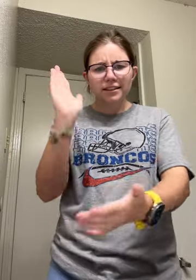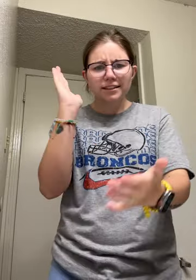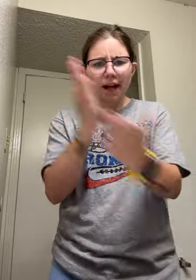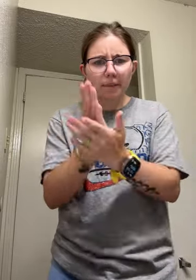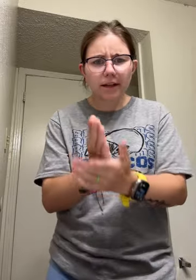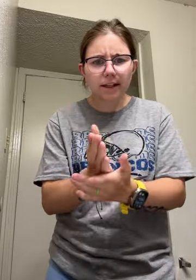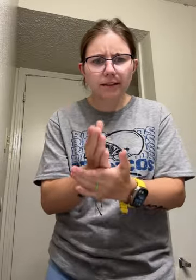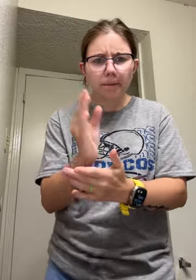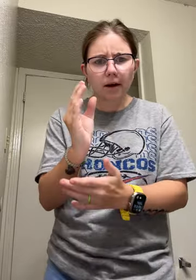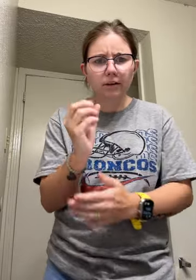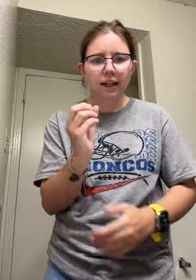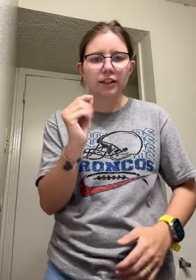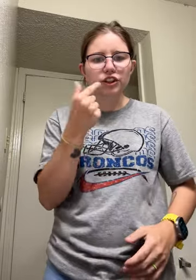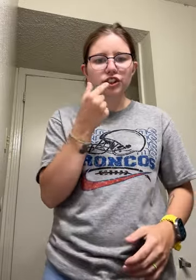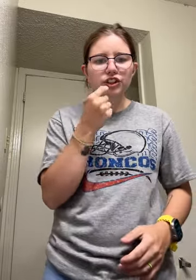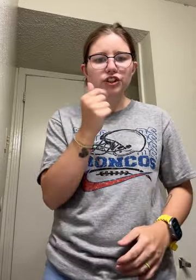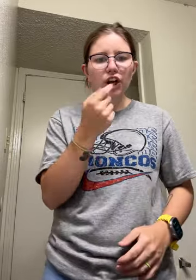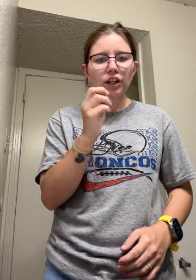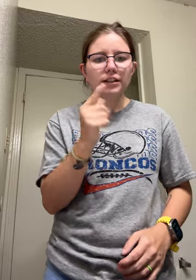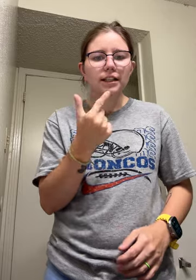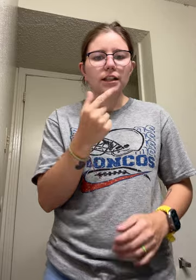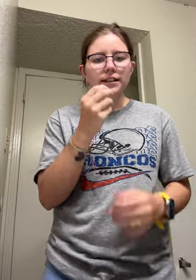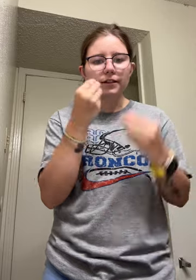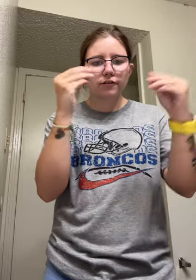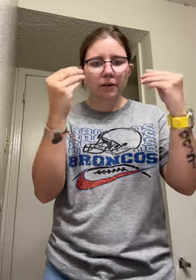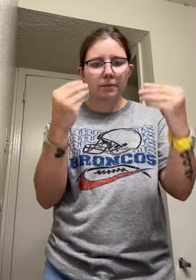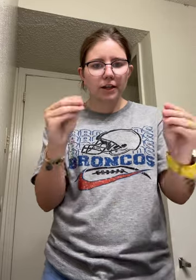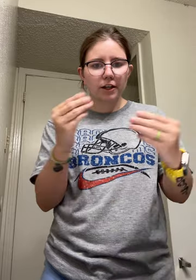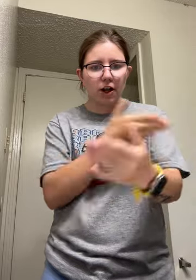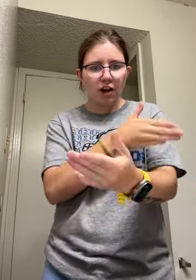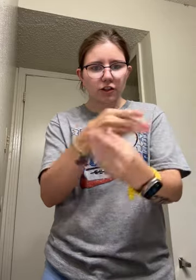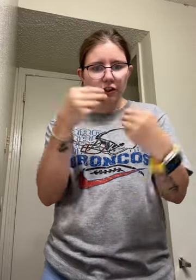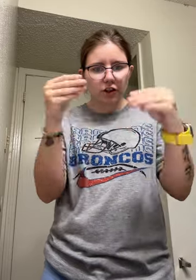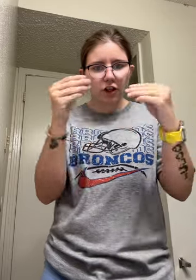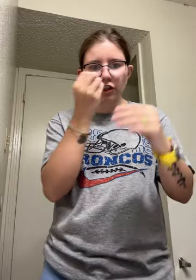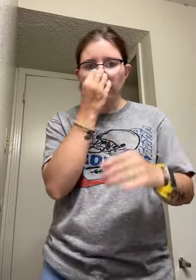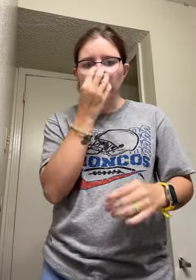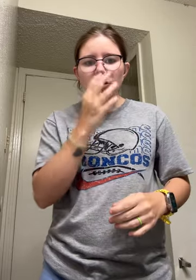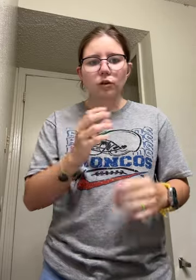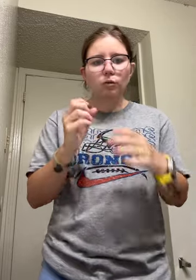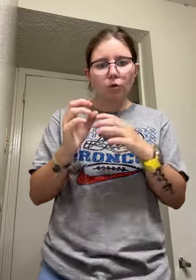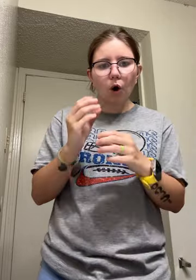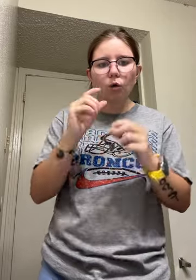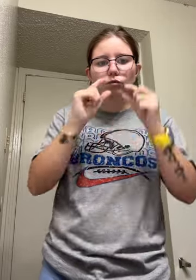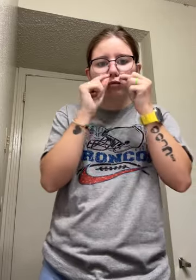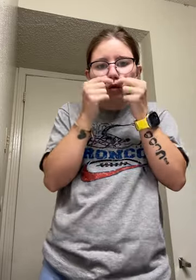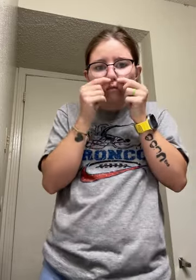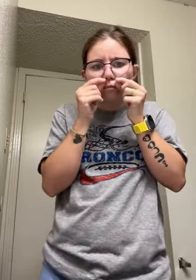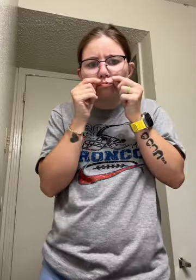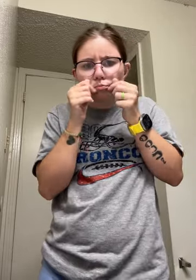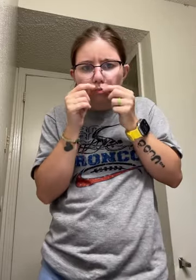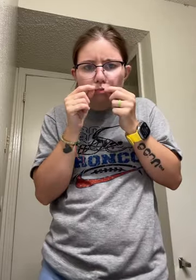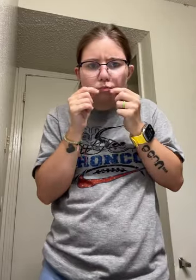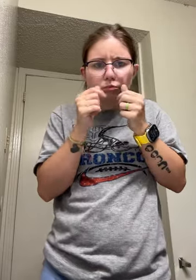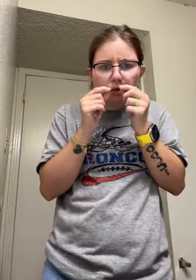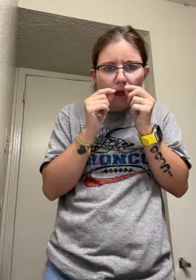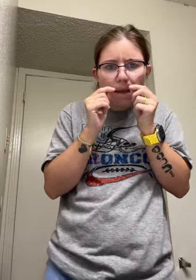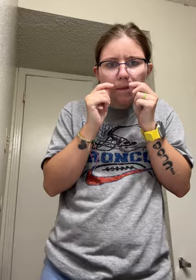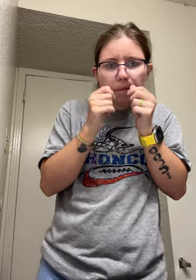Stop and hit the ball like Cheech and Chong. This M takes from here to Hong Kong. So roll, roll, roll my joint. Pick